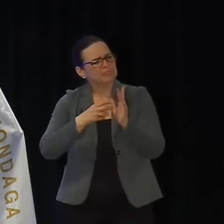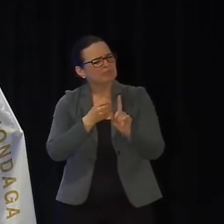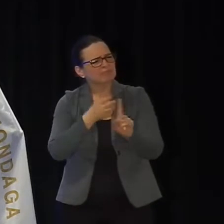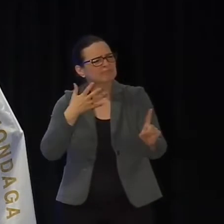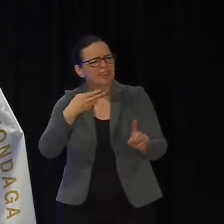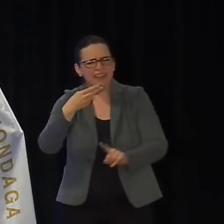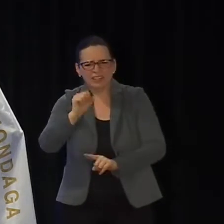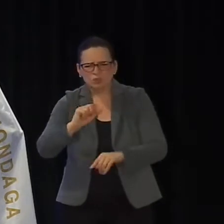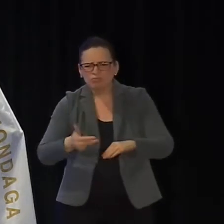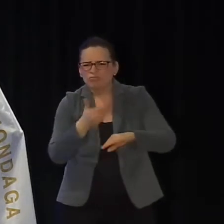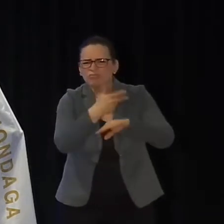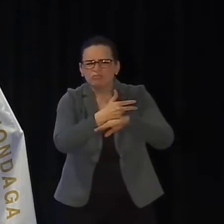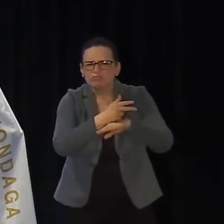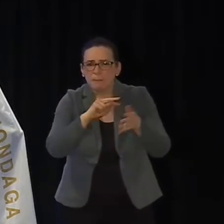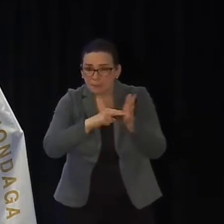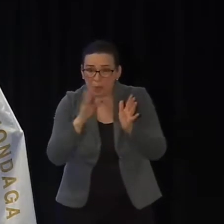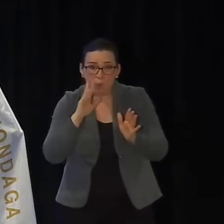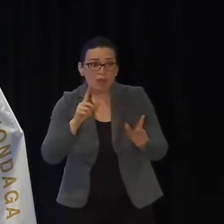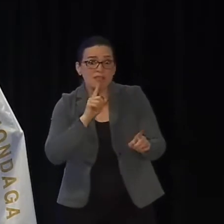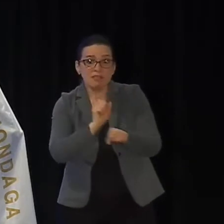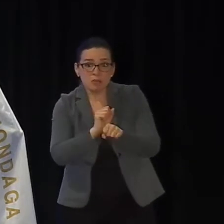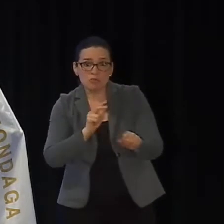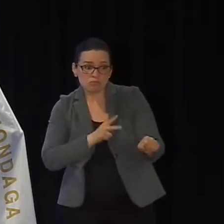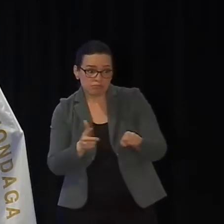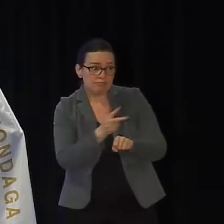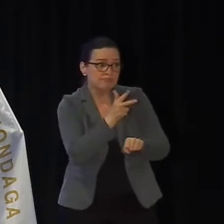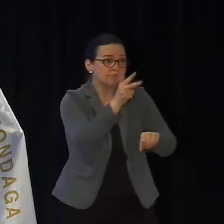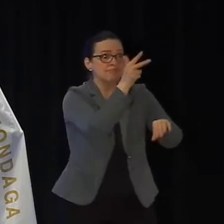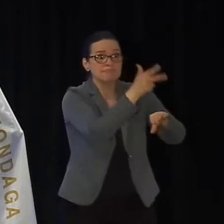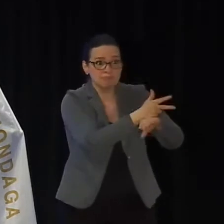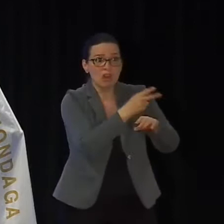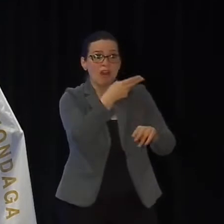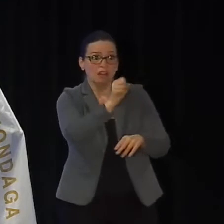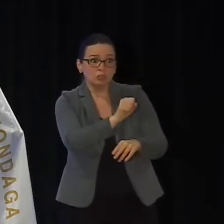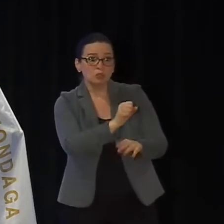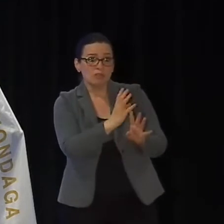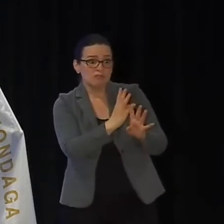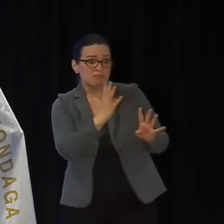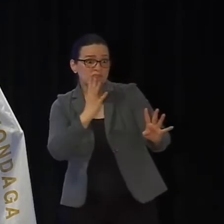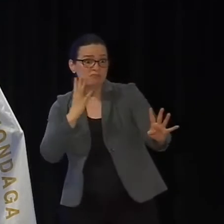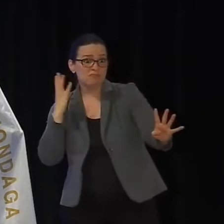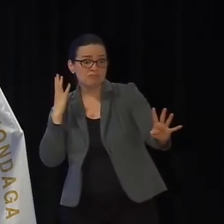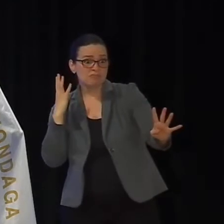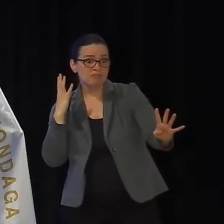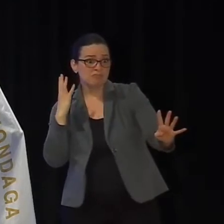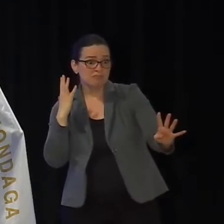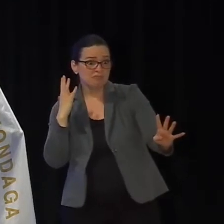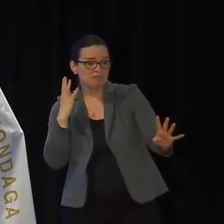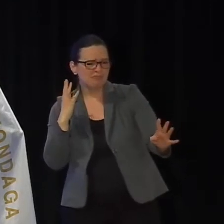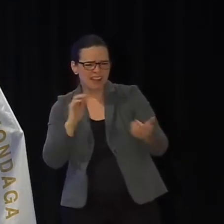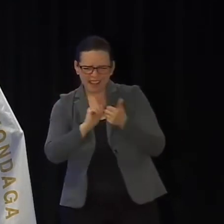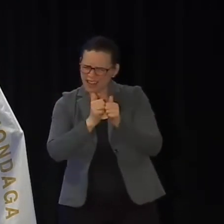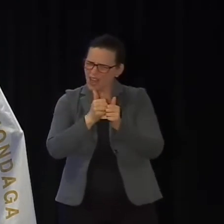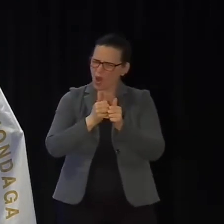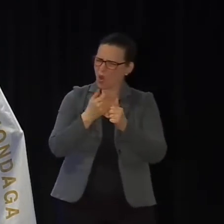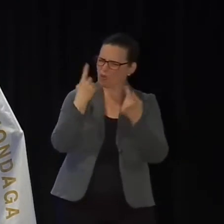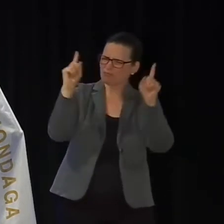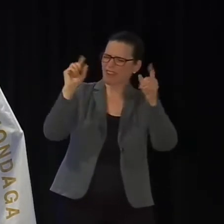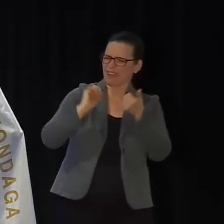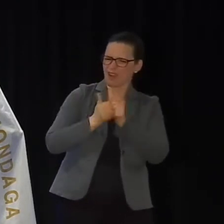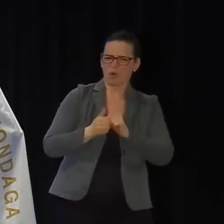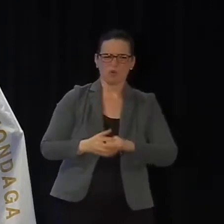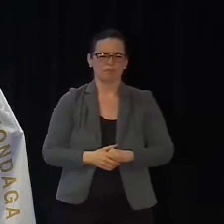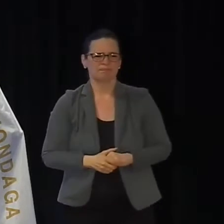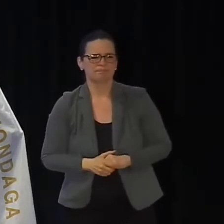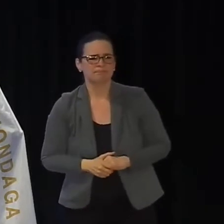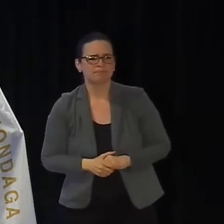soon as next week. So how do you prioritize this broad category now to make sure you do it in kind of a need it